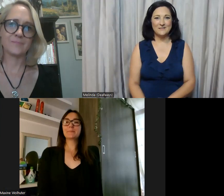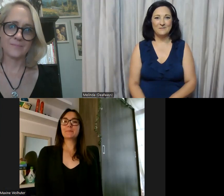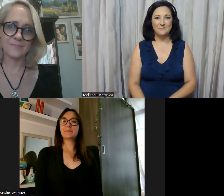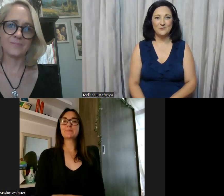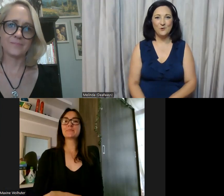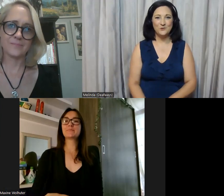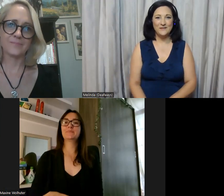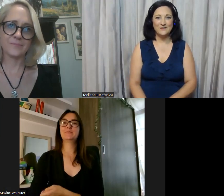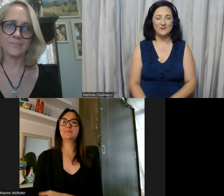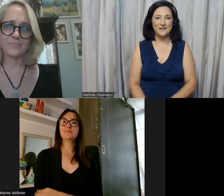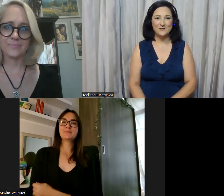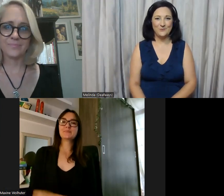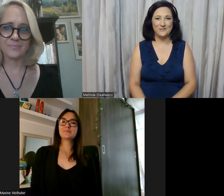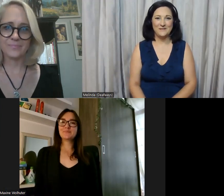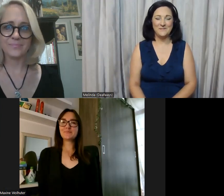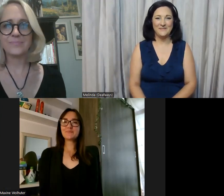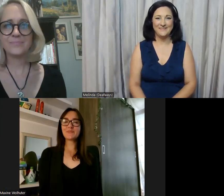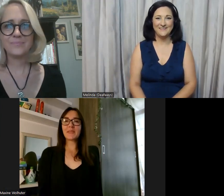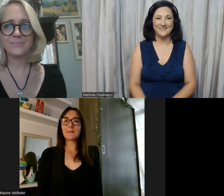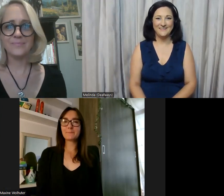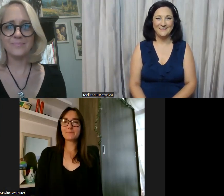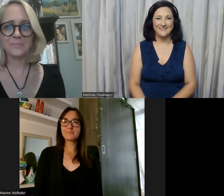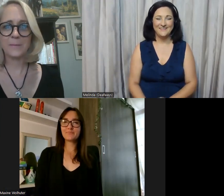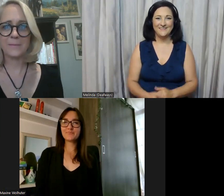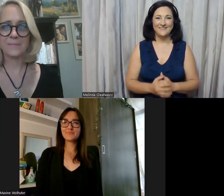you can just talk to me through my interpreter.